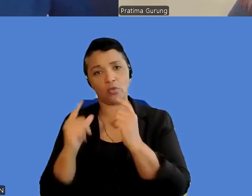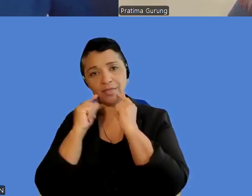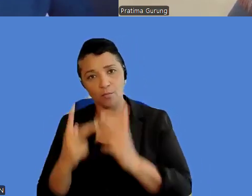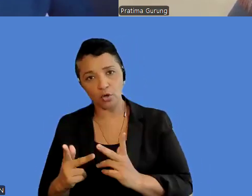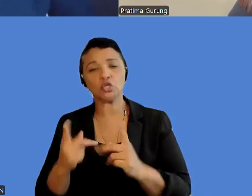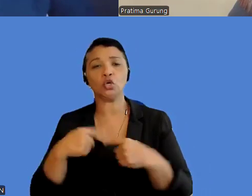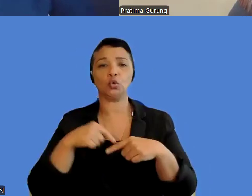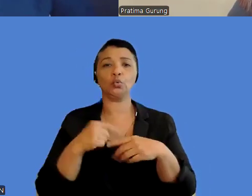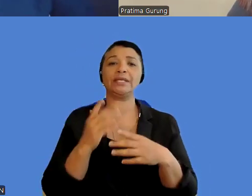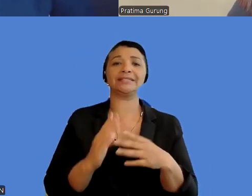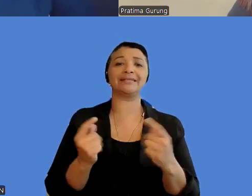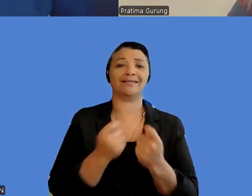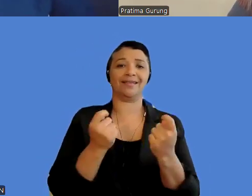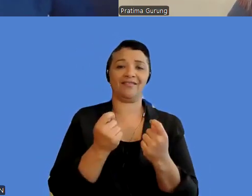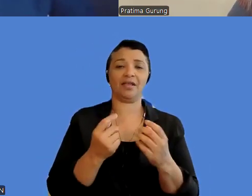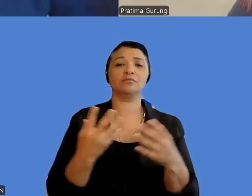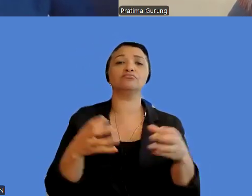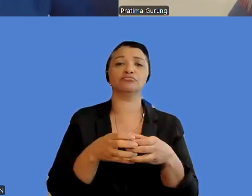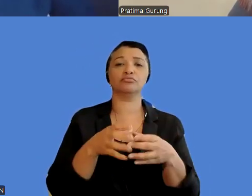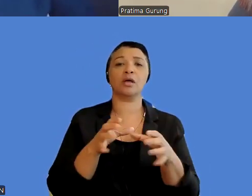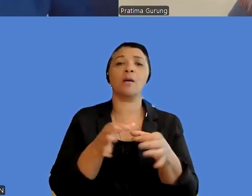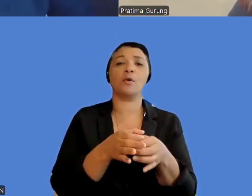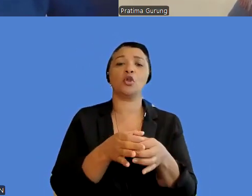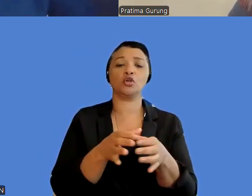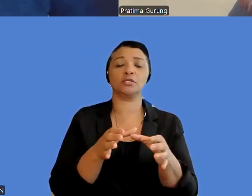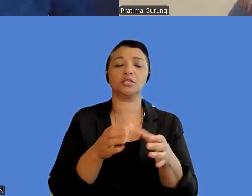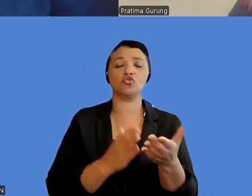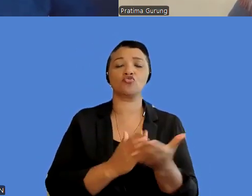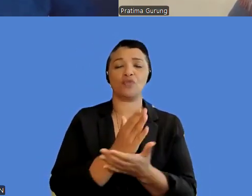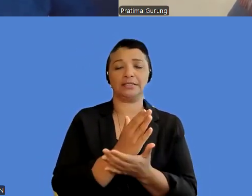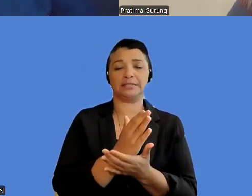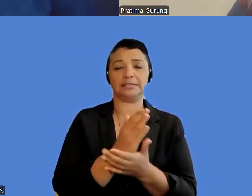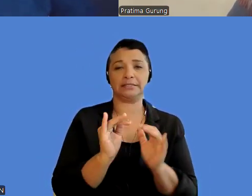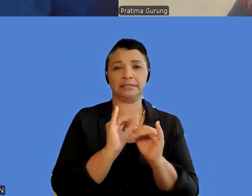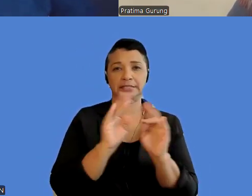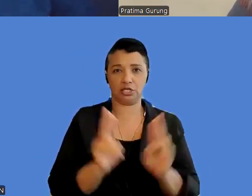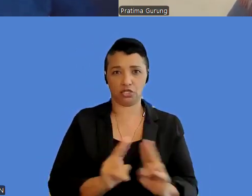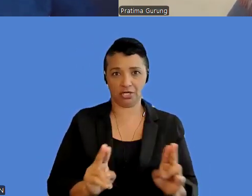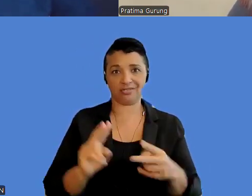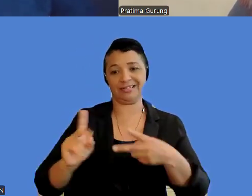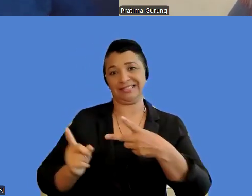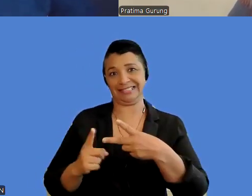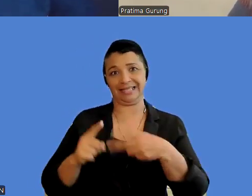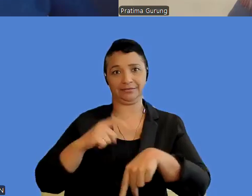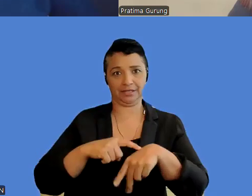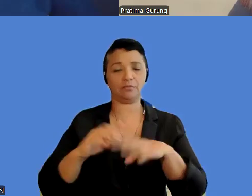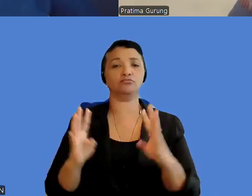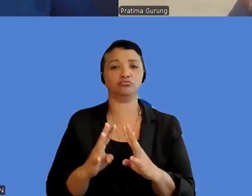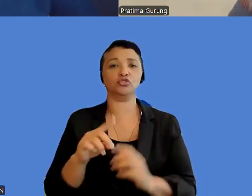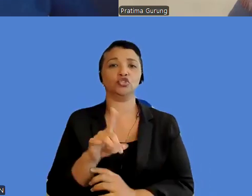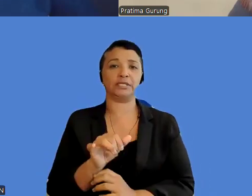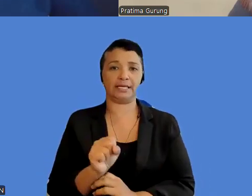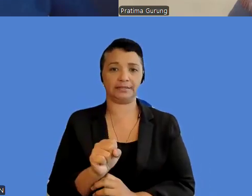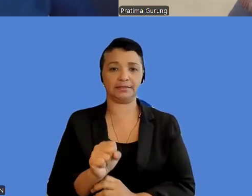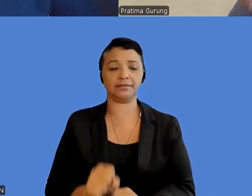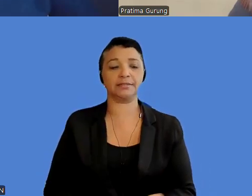with the collaboration of Minority Rights International in the second GDS. So some of the issues of